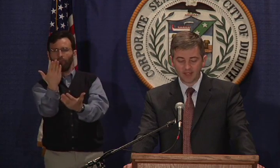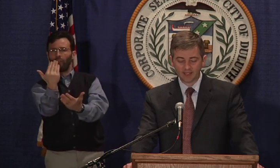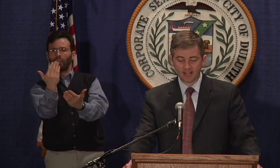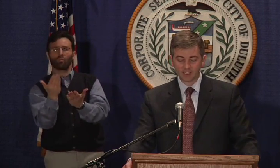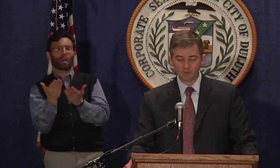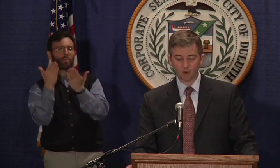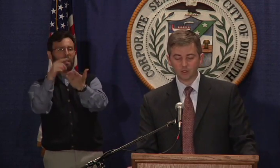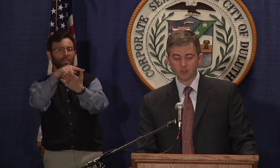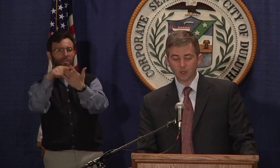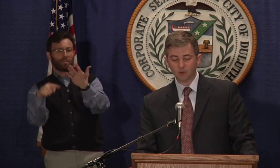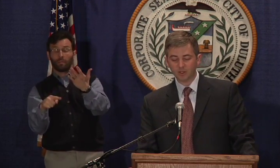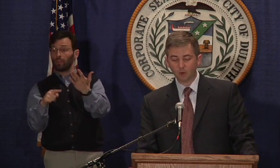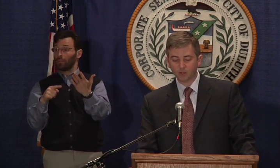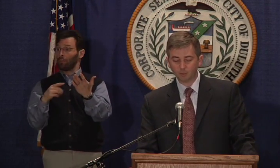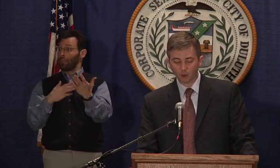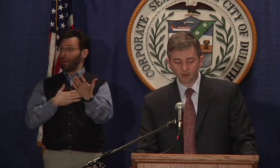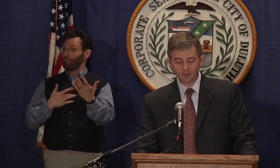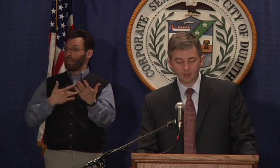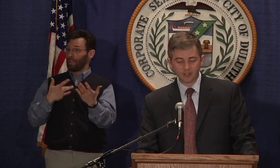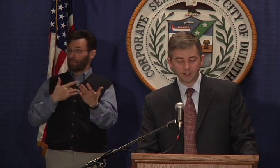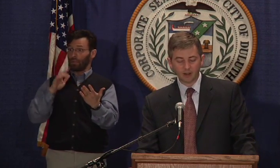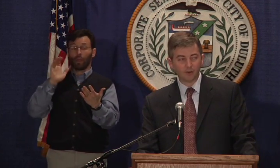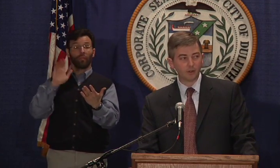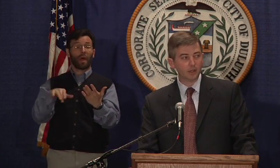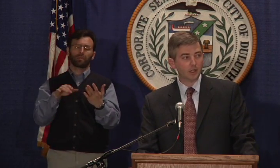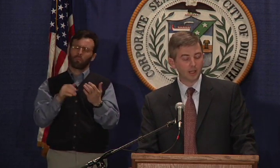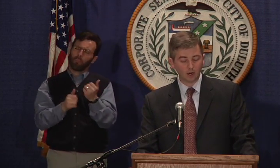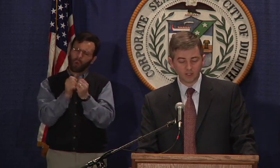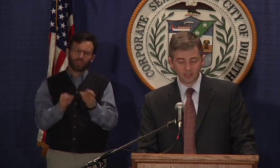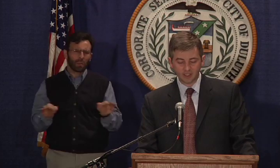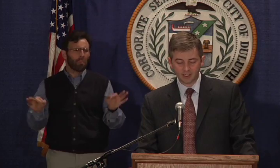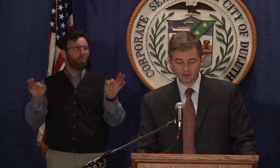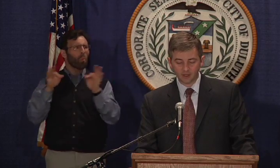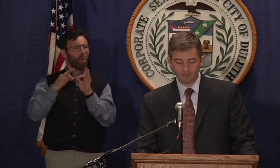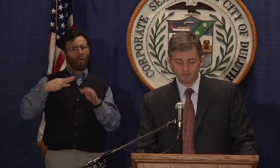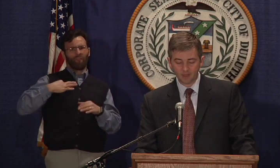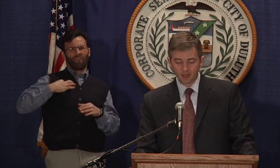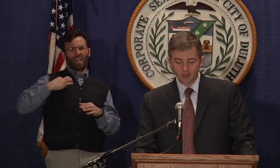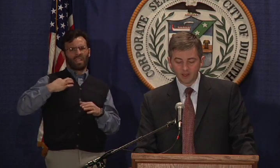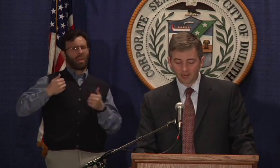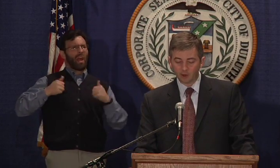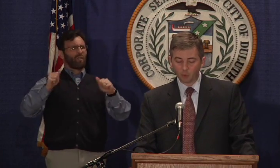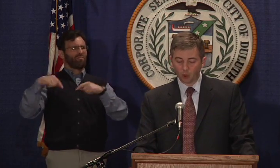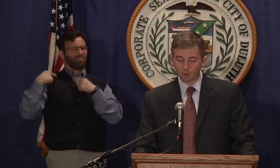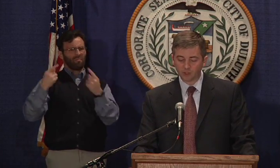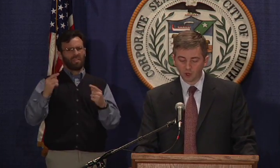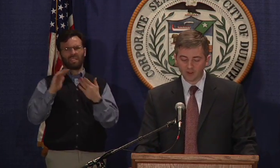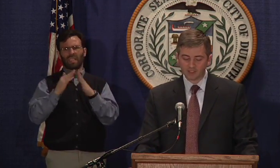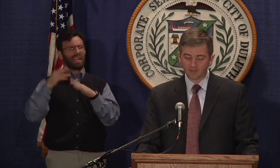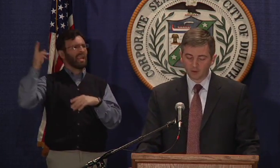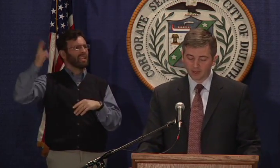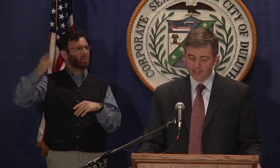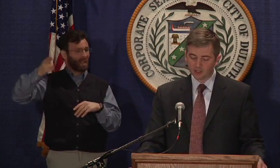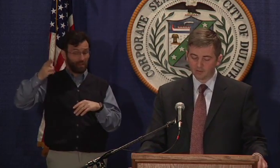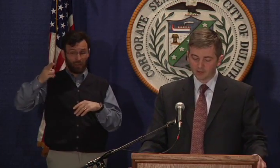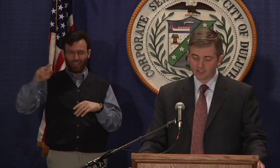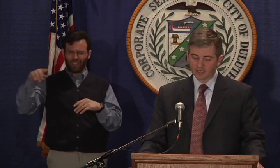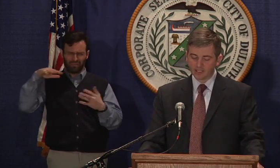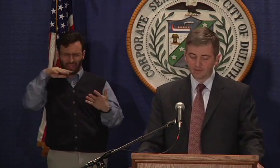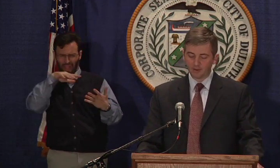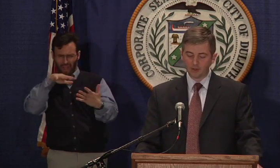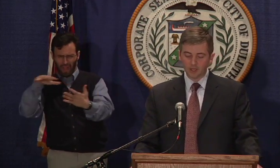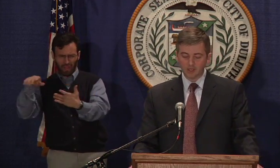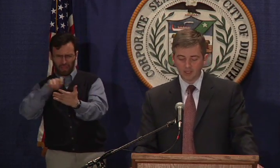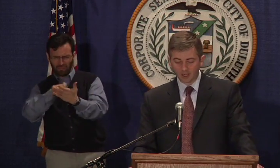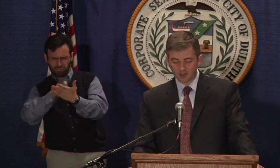estimation, that task force was the most important volunteer effort in our city's history. Their report would serve as the foundation for the